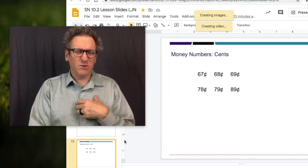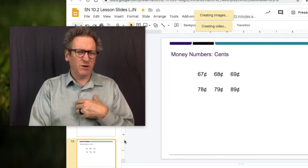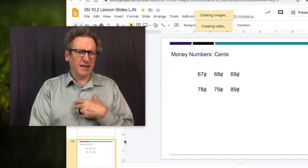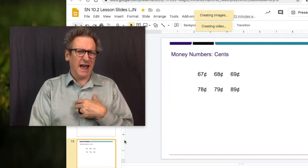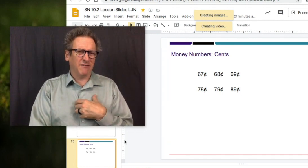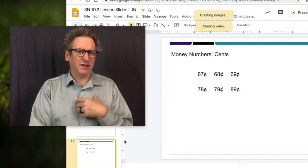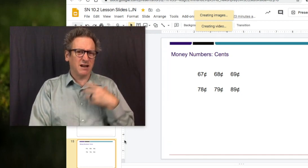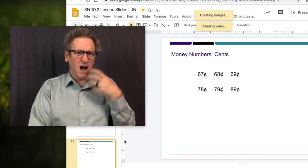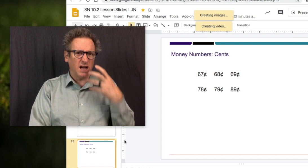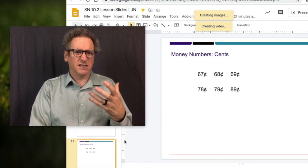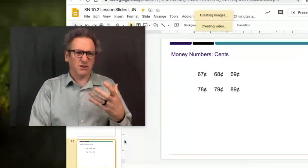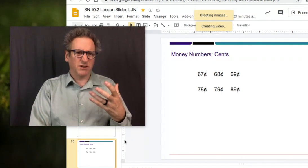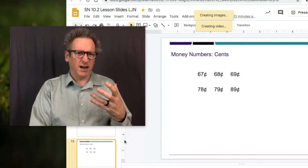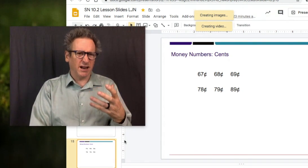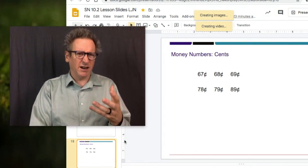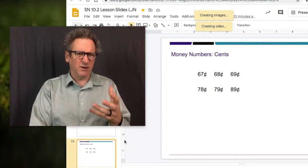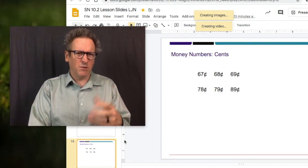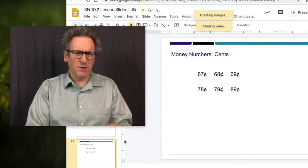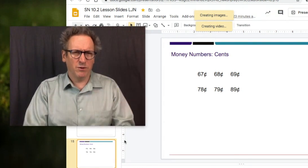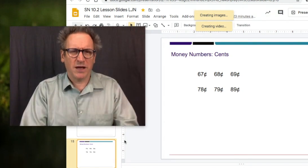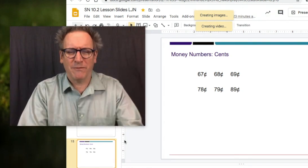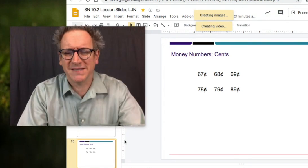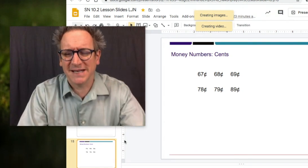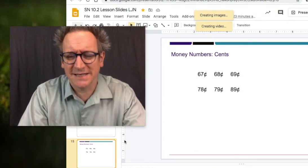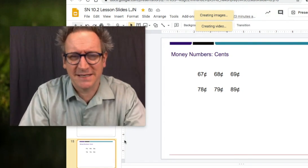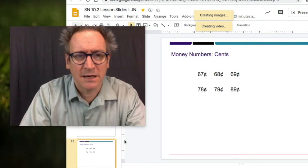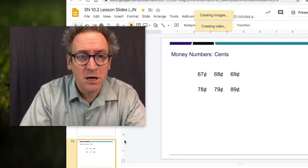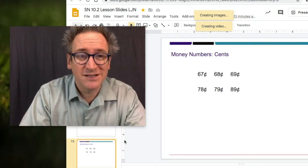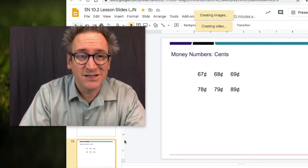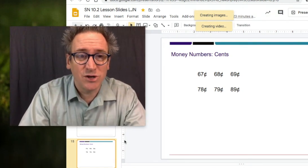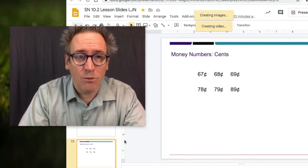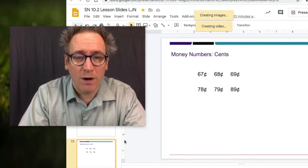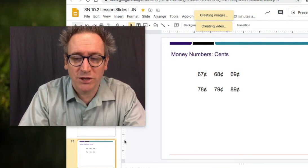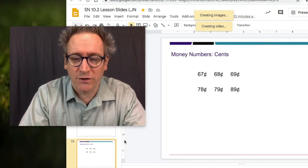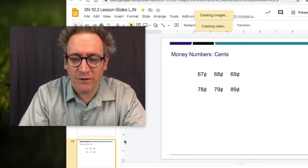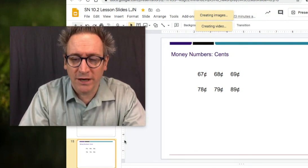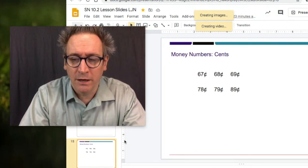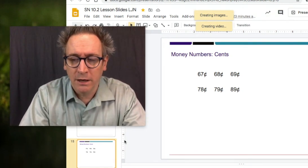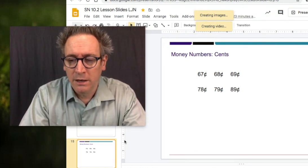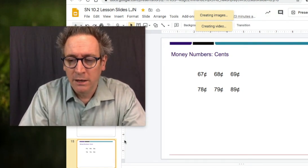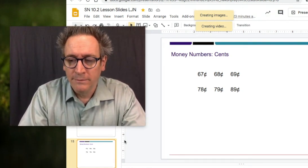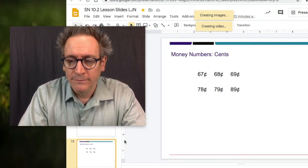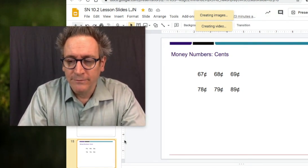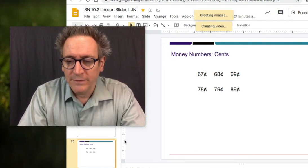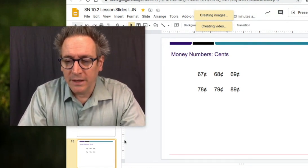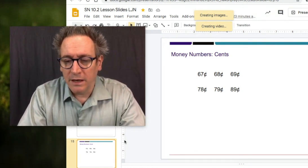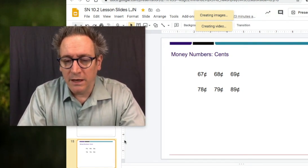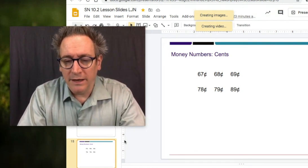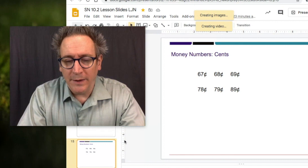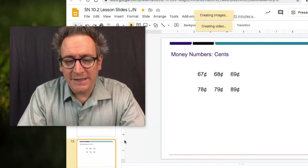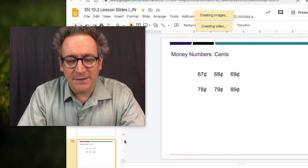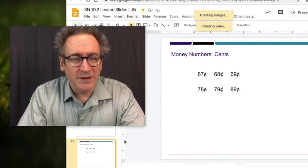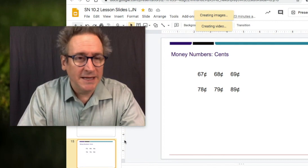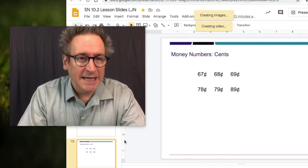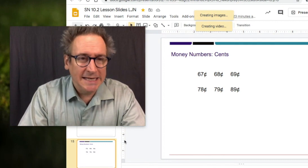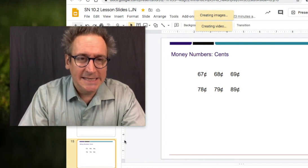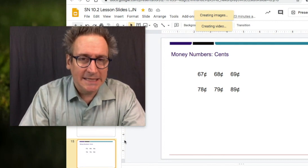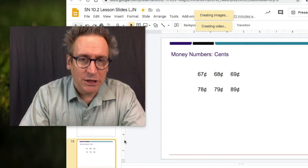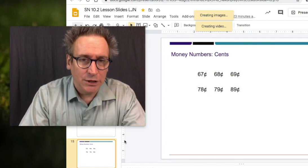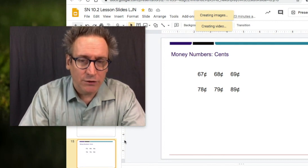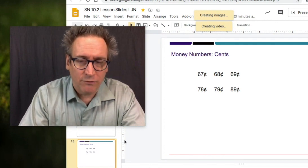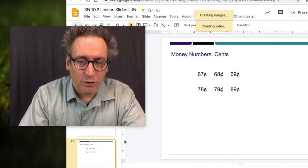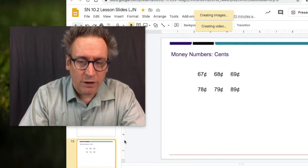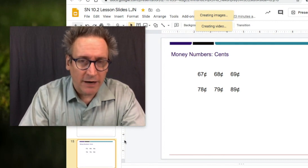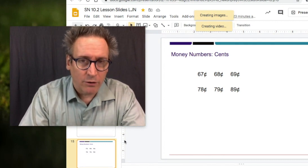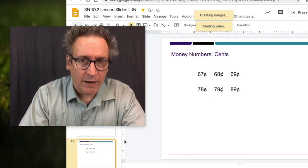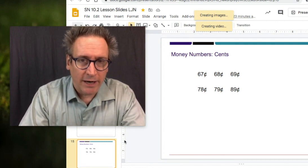You don't really have to concentrate on it. I don't know why the book emphasizes it so much, other than it's something easy to